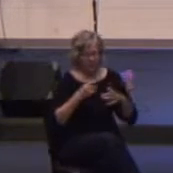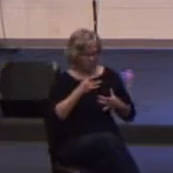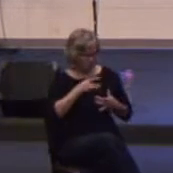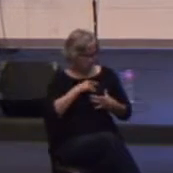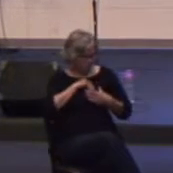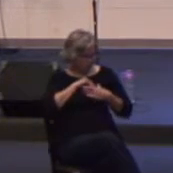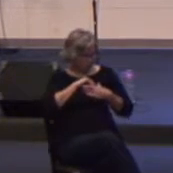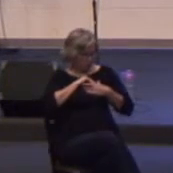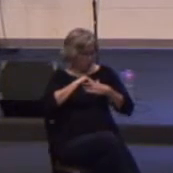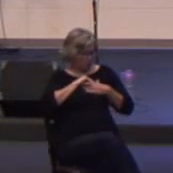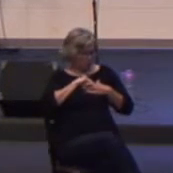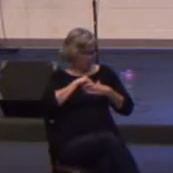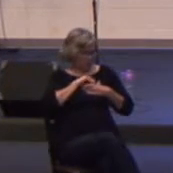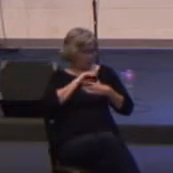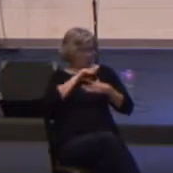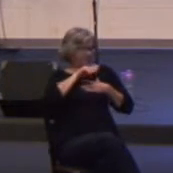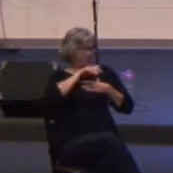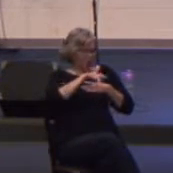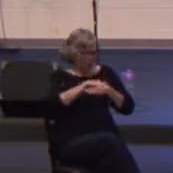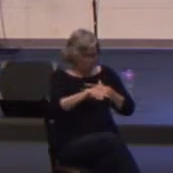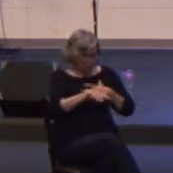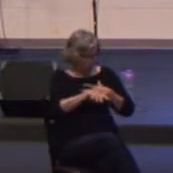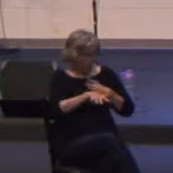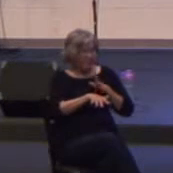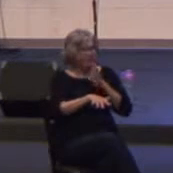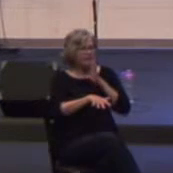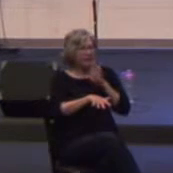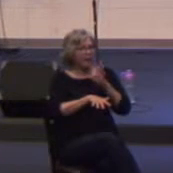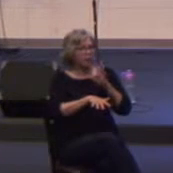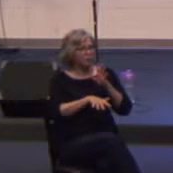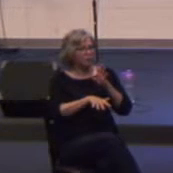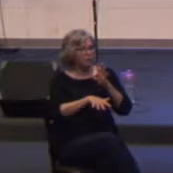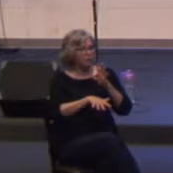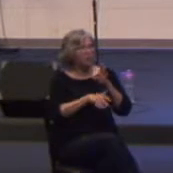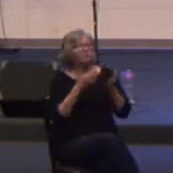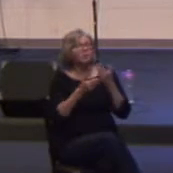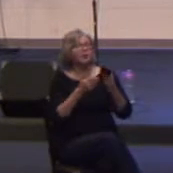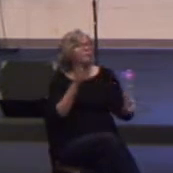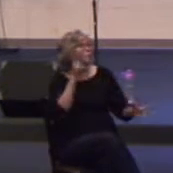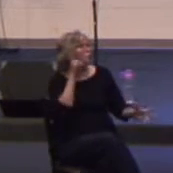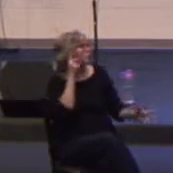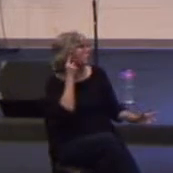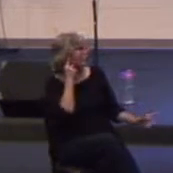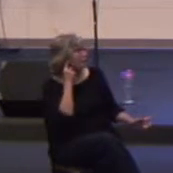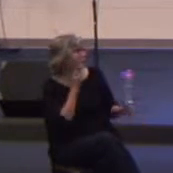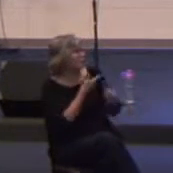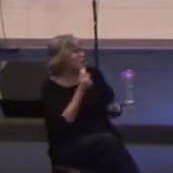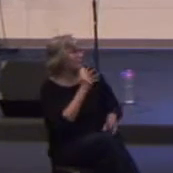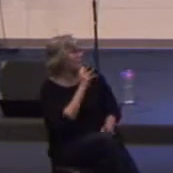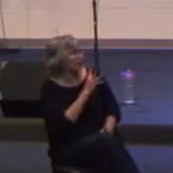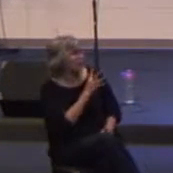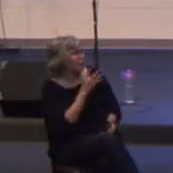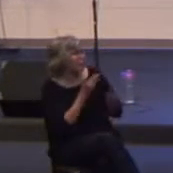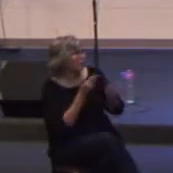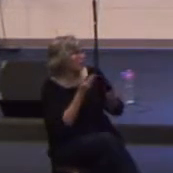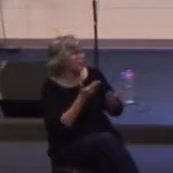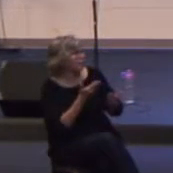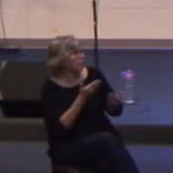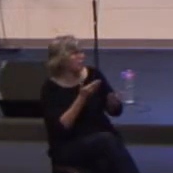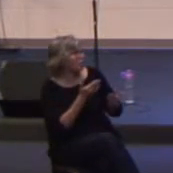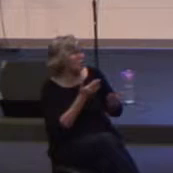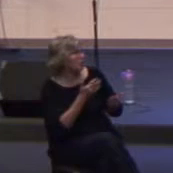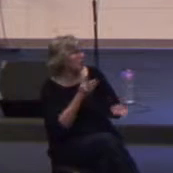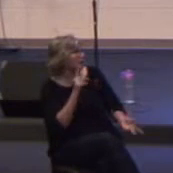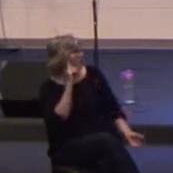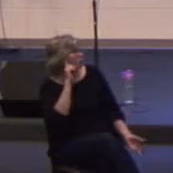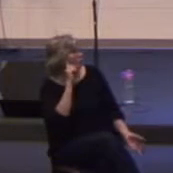heart, the mouth speaks. So whatever you hear coming out of your mouth, whatever it is, you ever hear